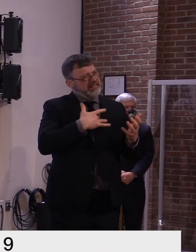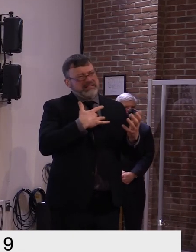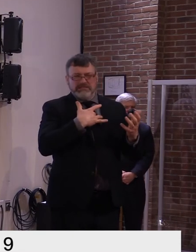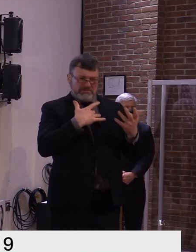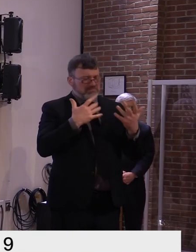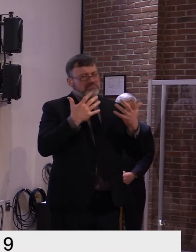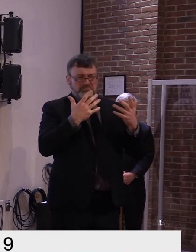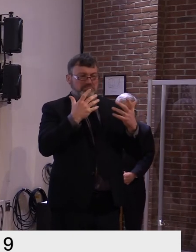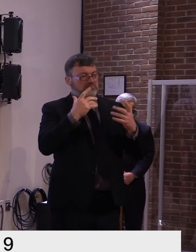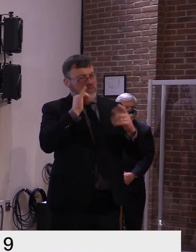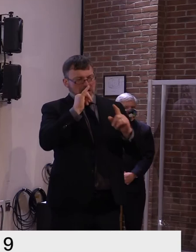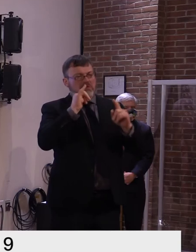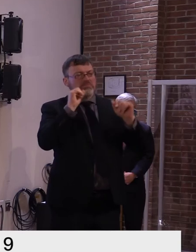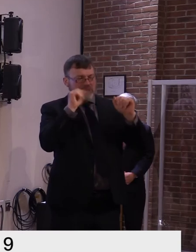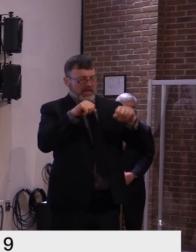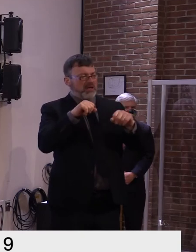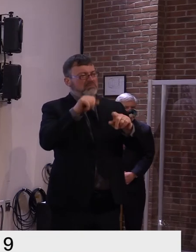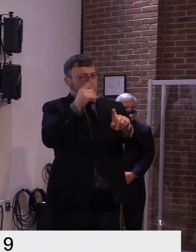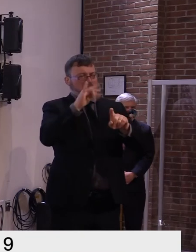Thank you.